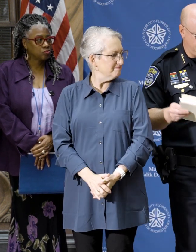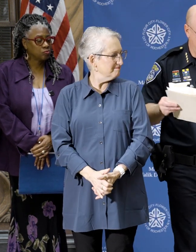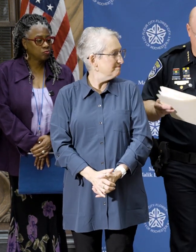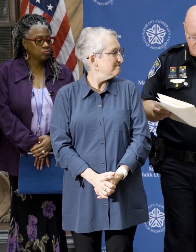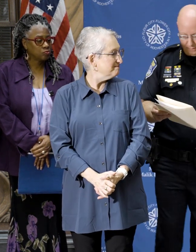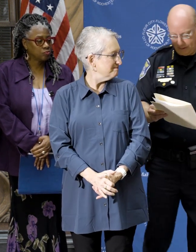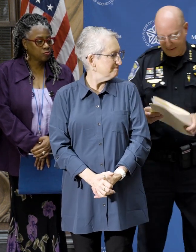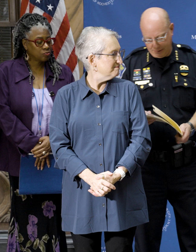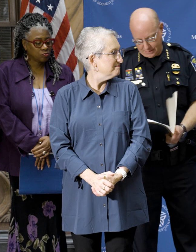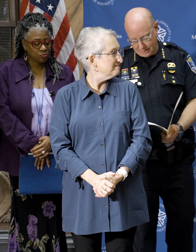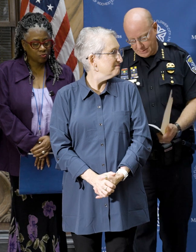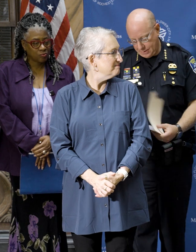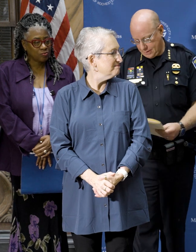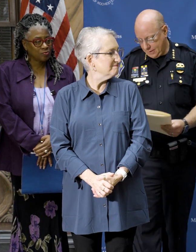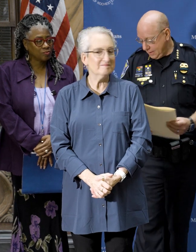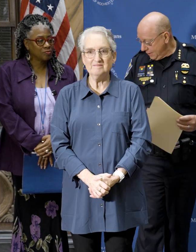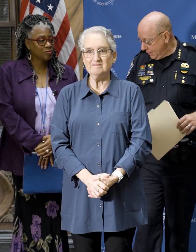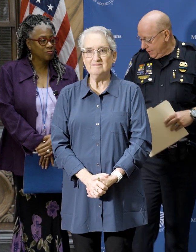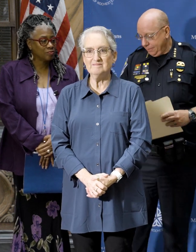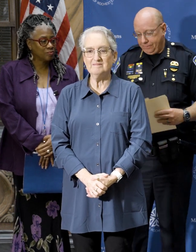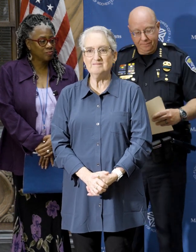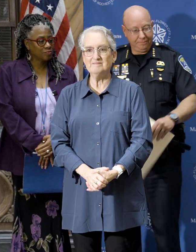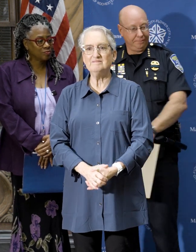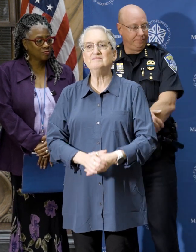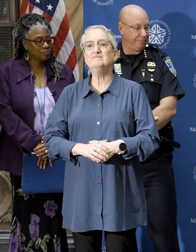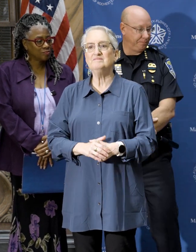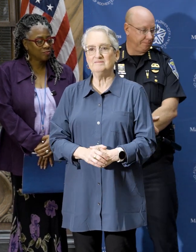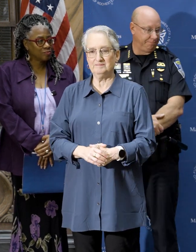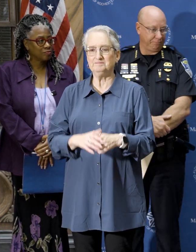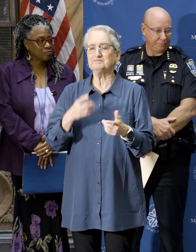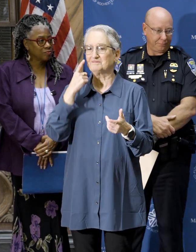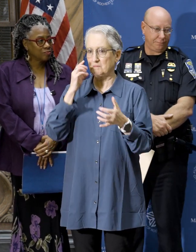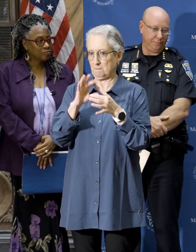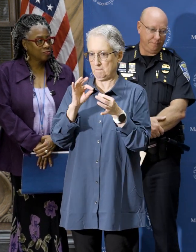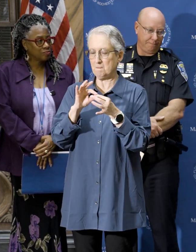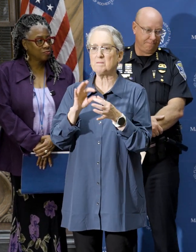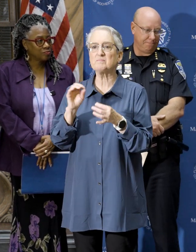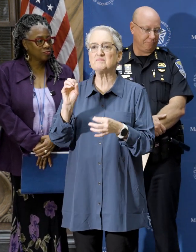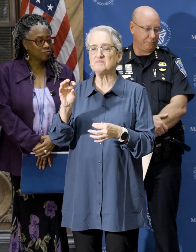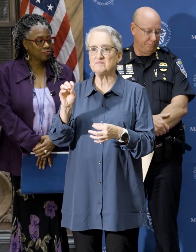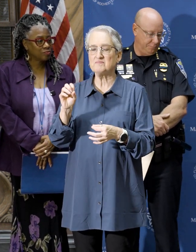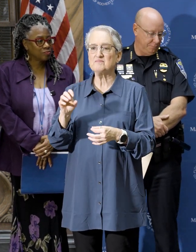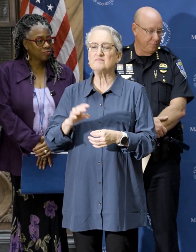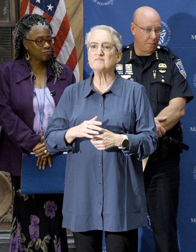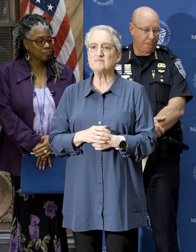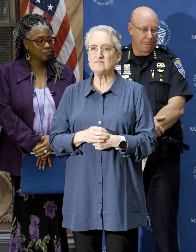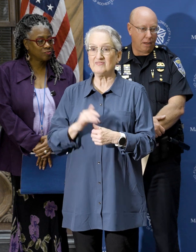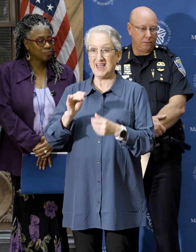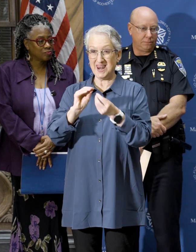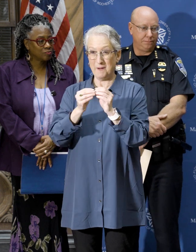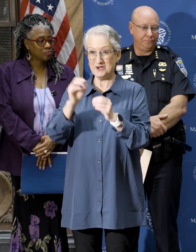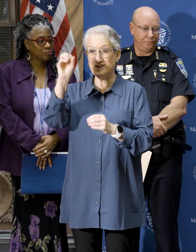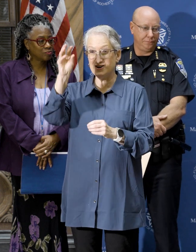I messed you up, sorry. Thank you, Chief. And just let me say, one of the things I will say is, you heard the number of arrests that we've had